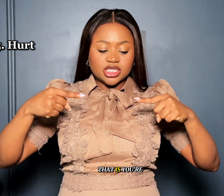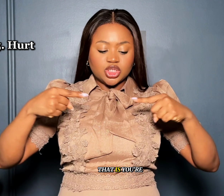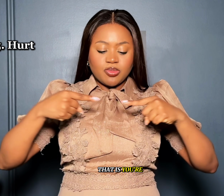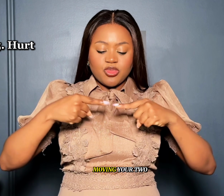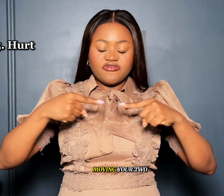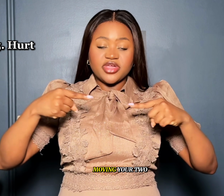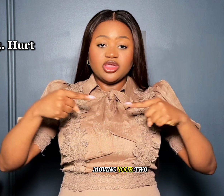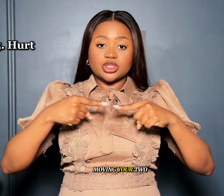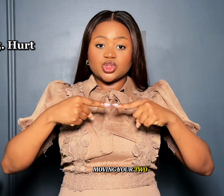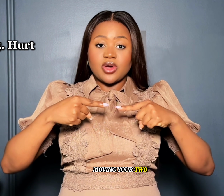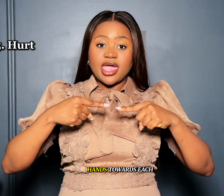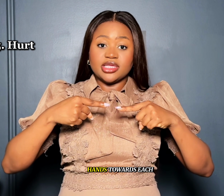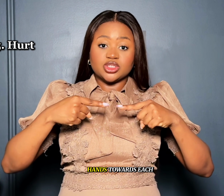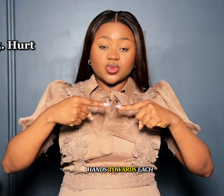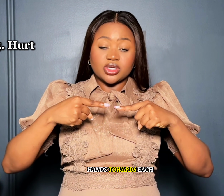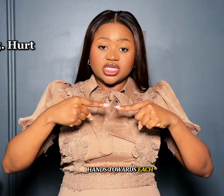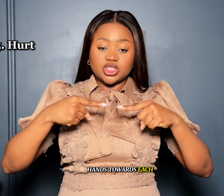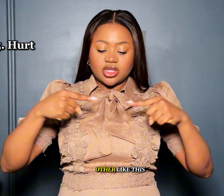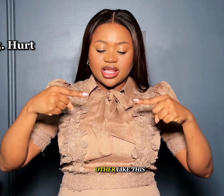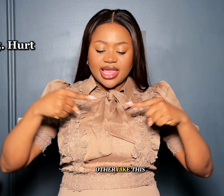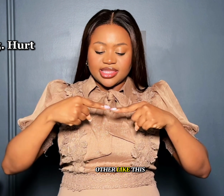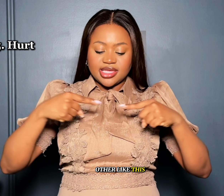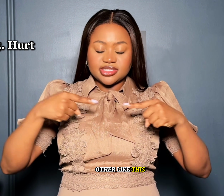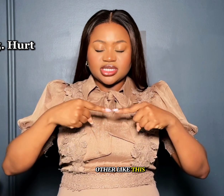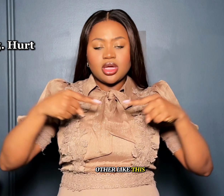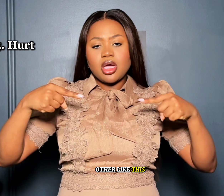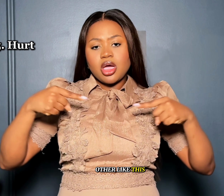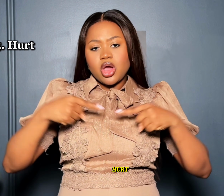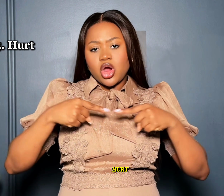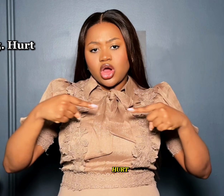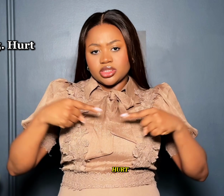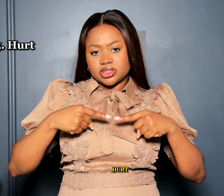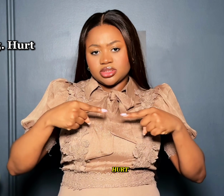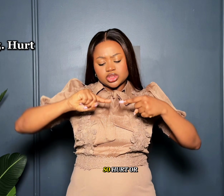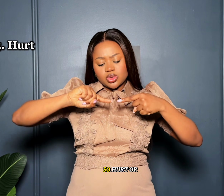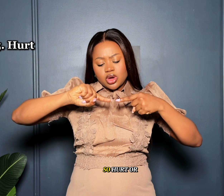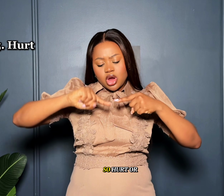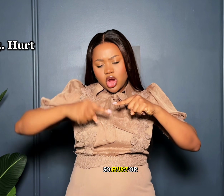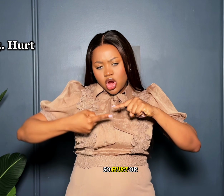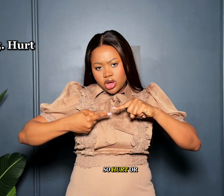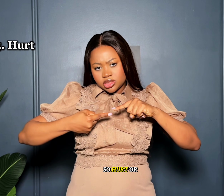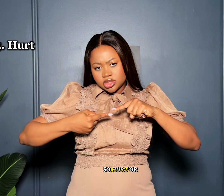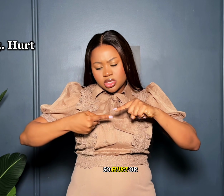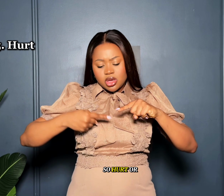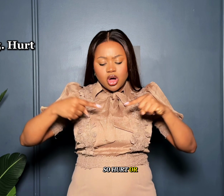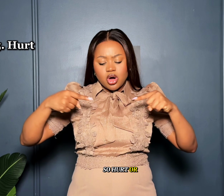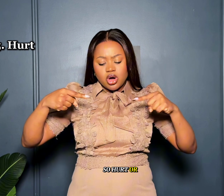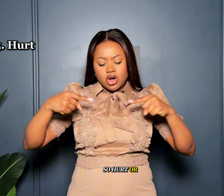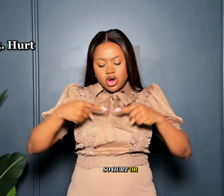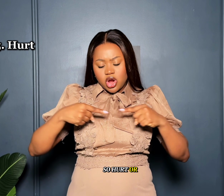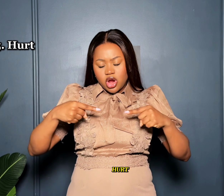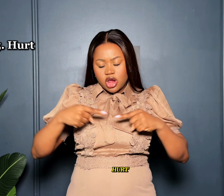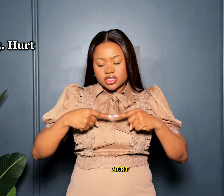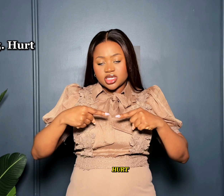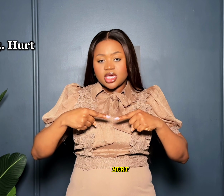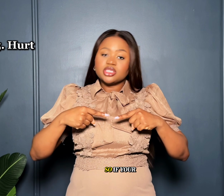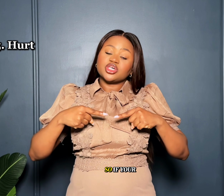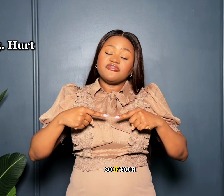you're moving your two hands towards each other like this. Hurt. So hurt or hurt. So if your